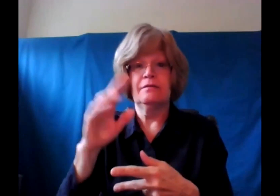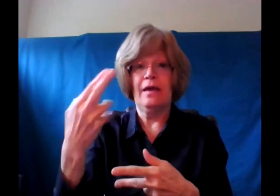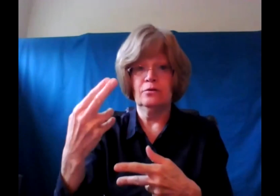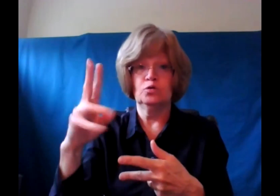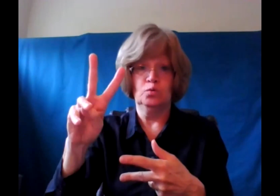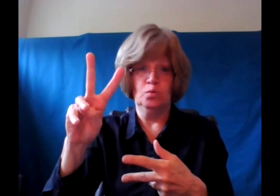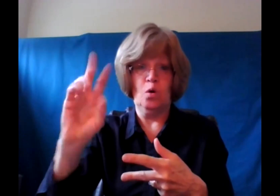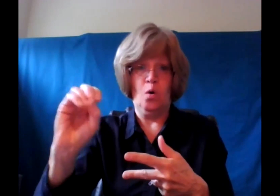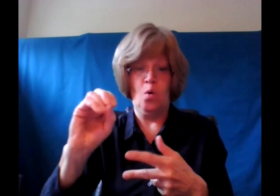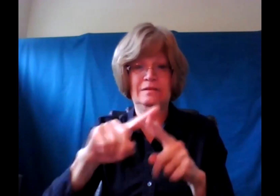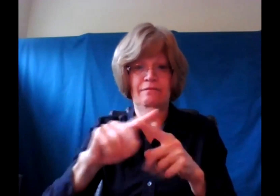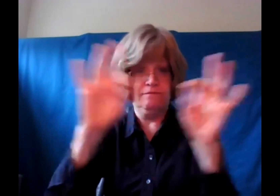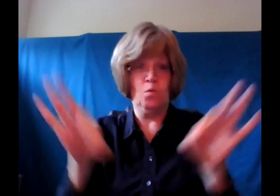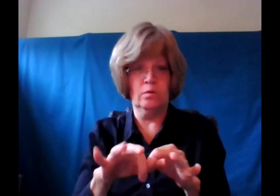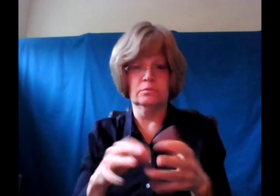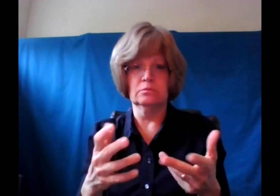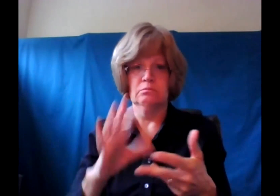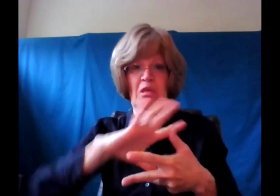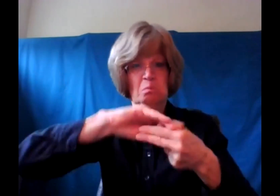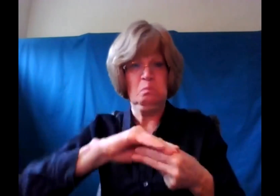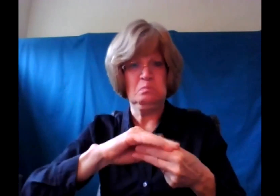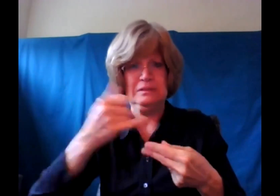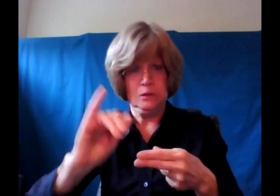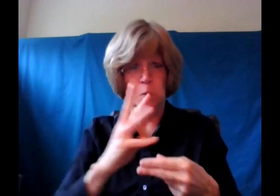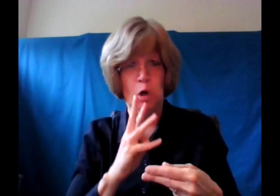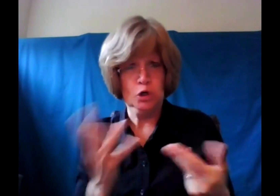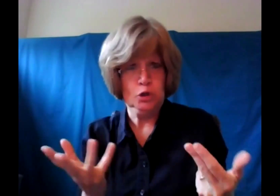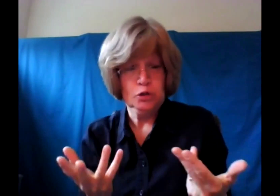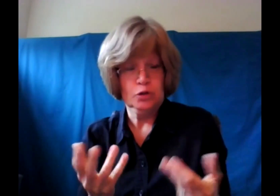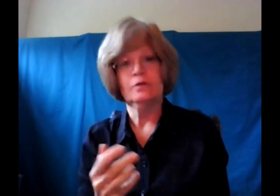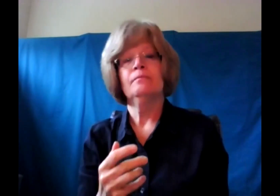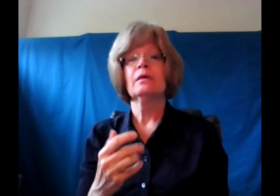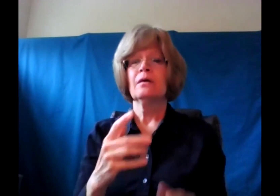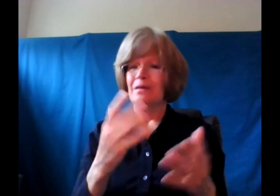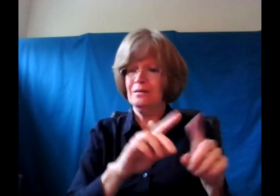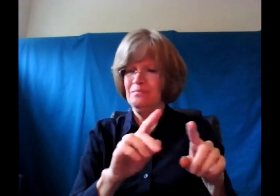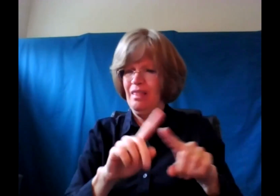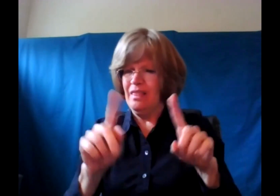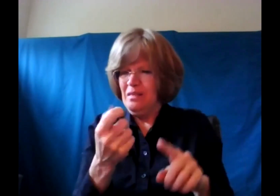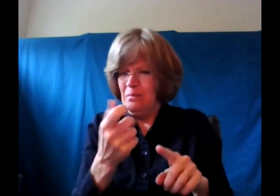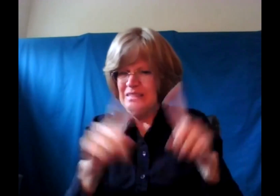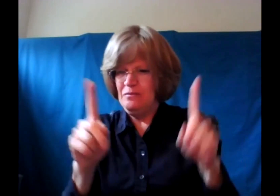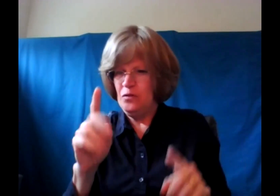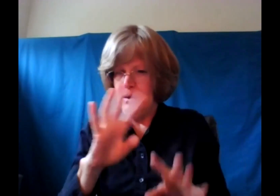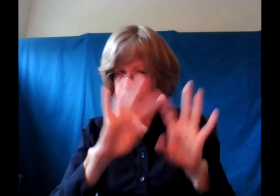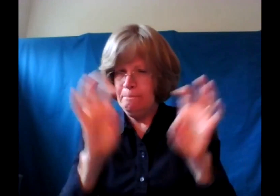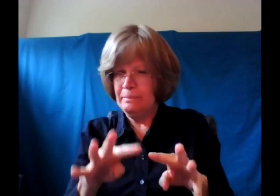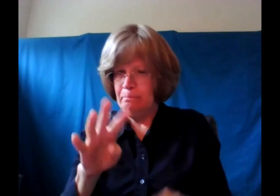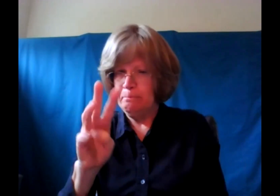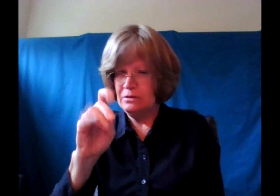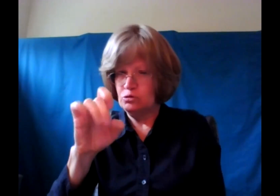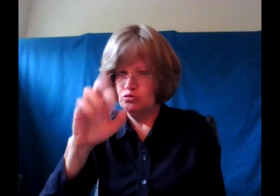God is one, but the mystery I want to talk about today is a little different. Because in verses